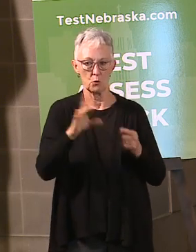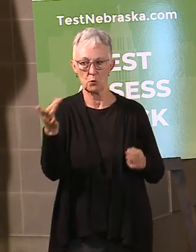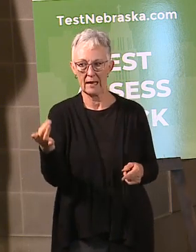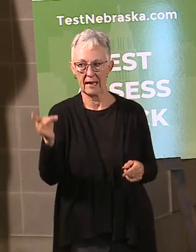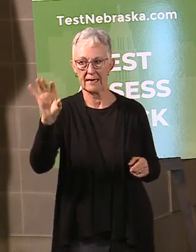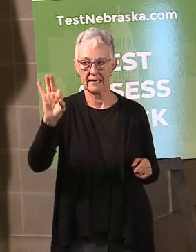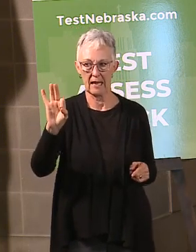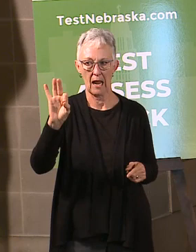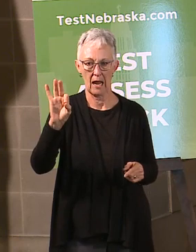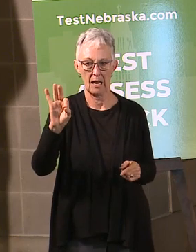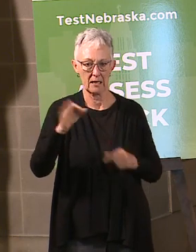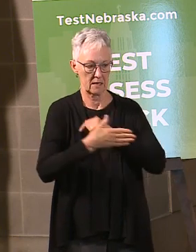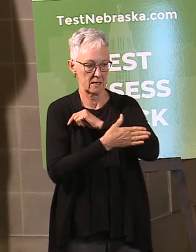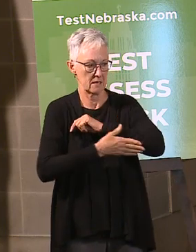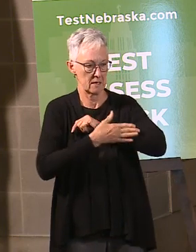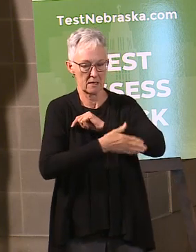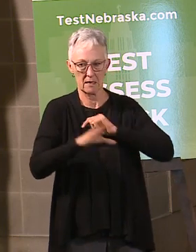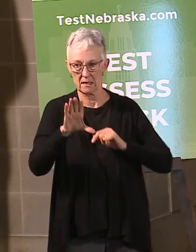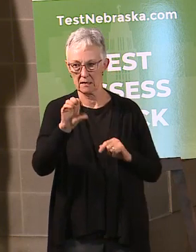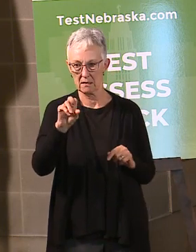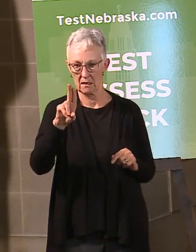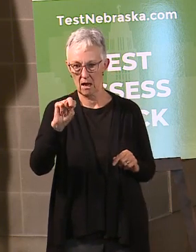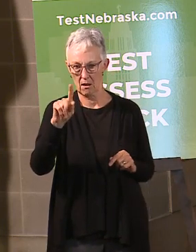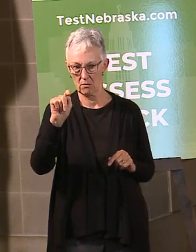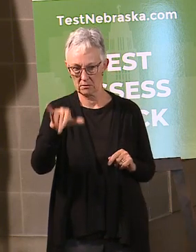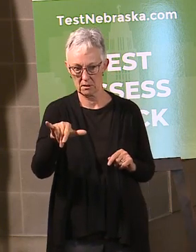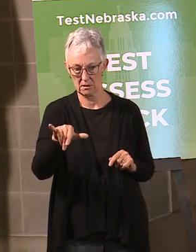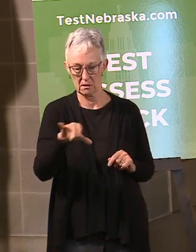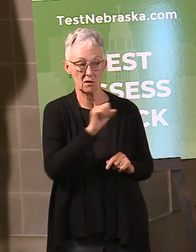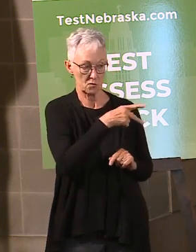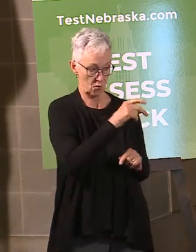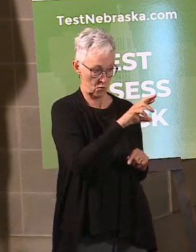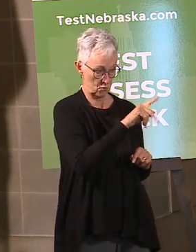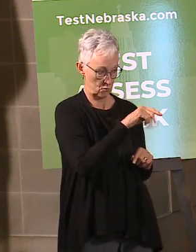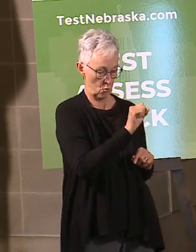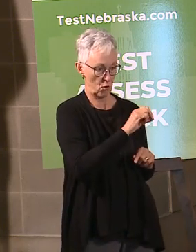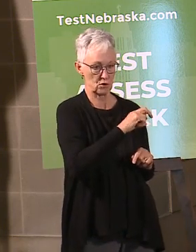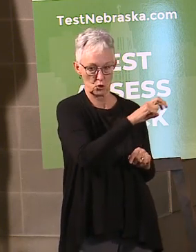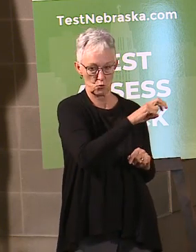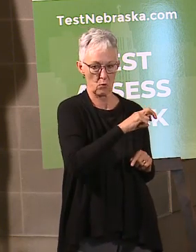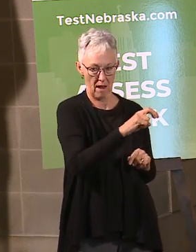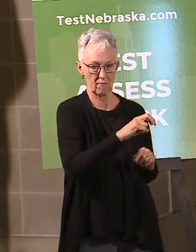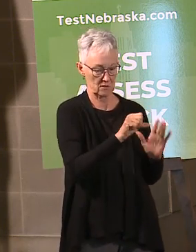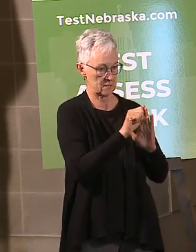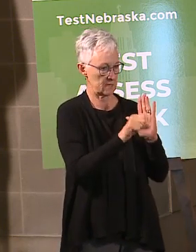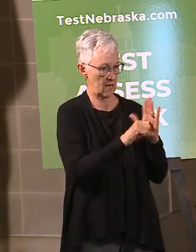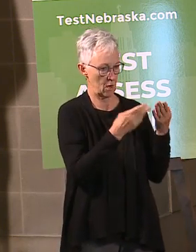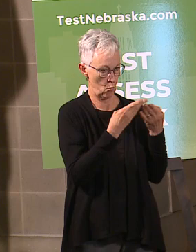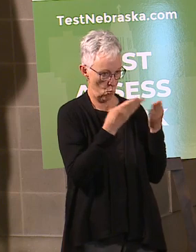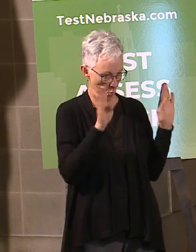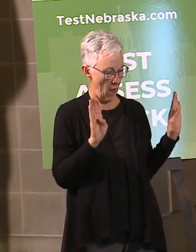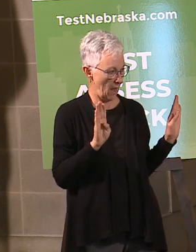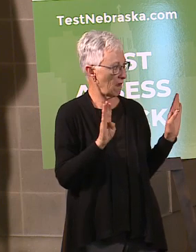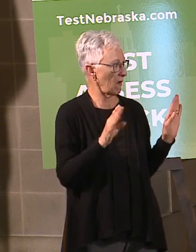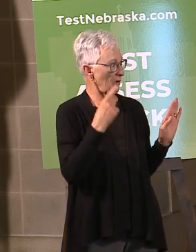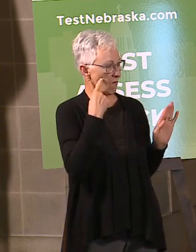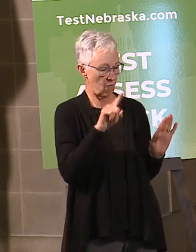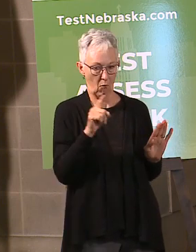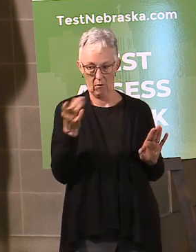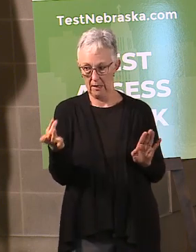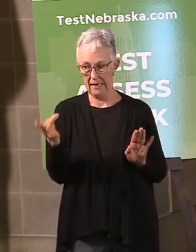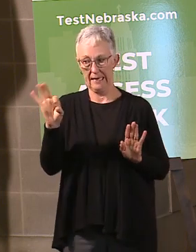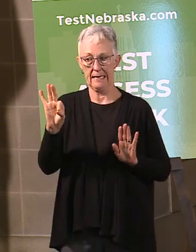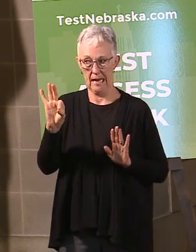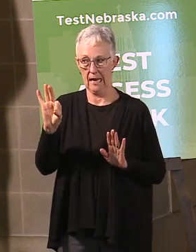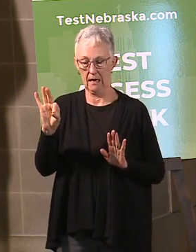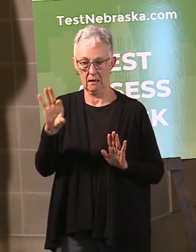So the ones I just talked about, the sports and the travel, that was statewide. These are now going to be specifically for those 89 counties that we had previously